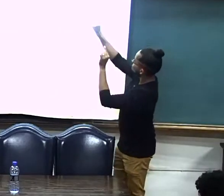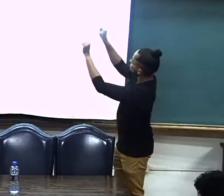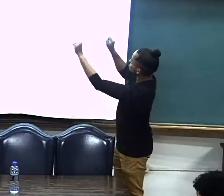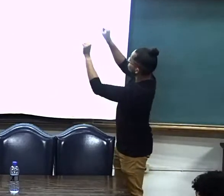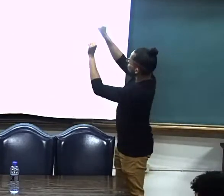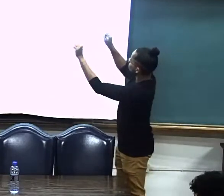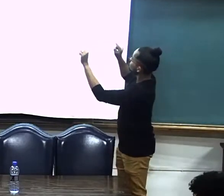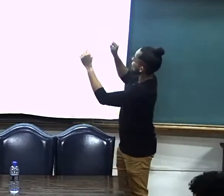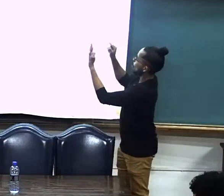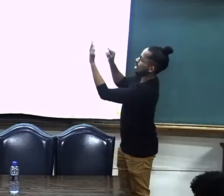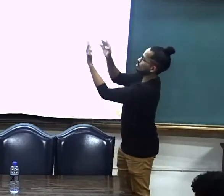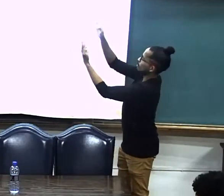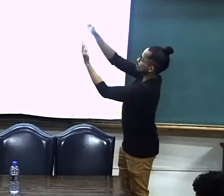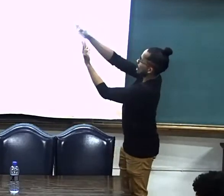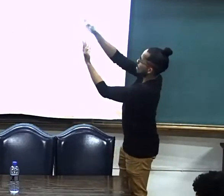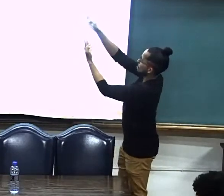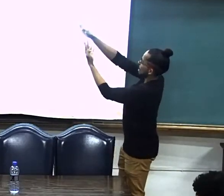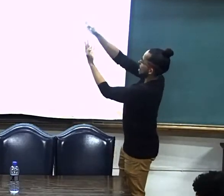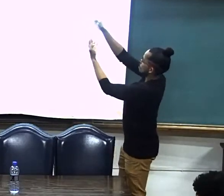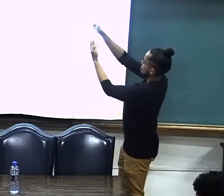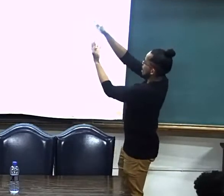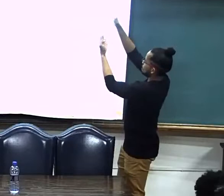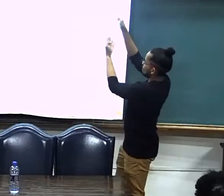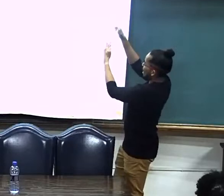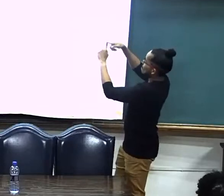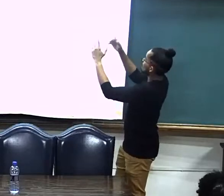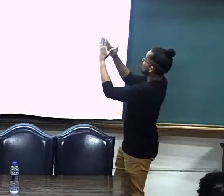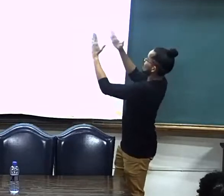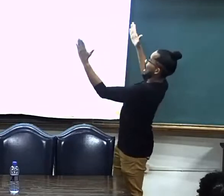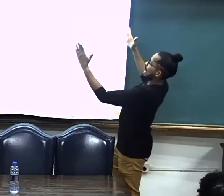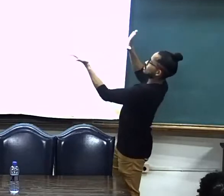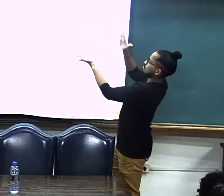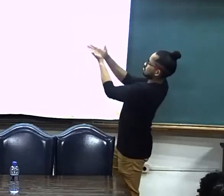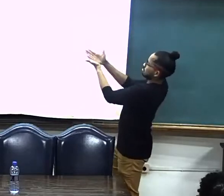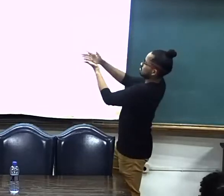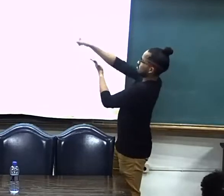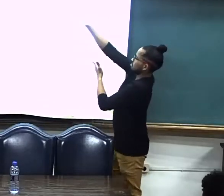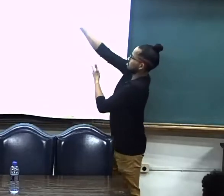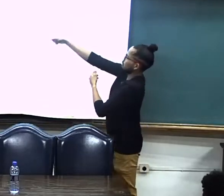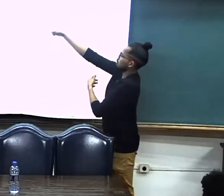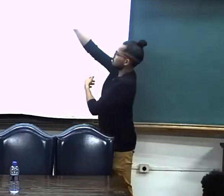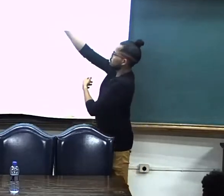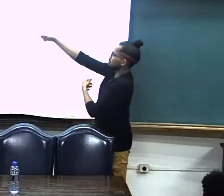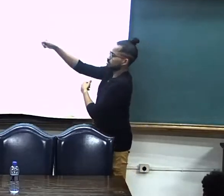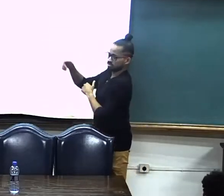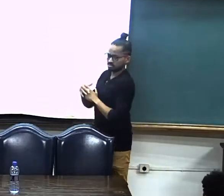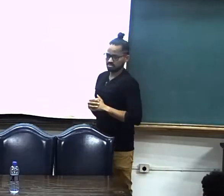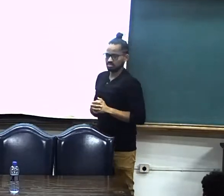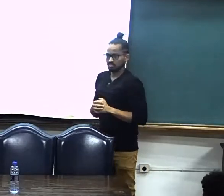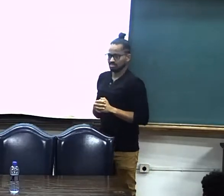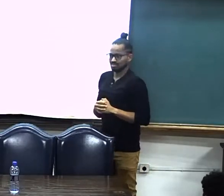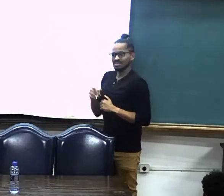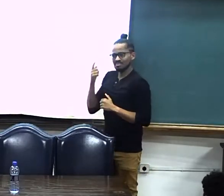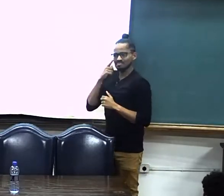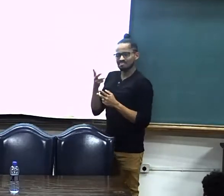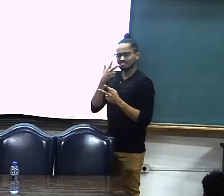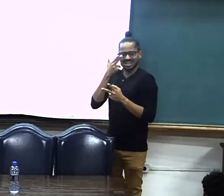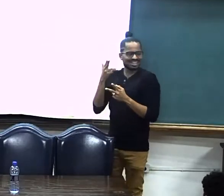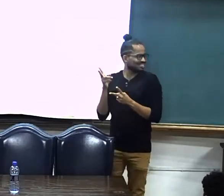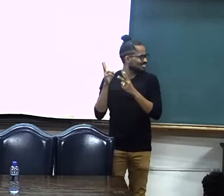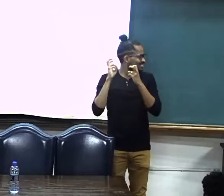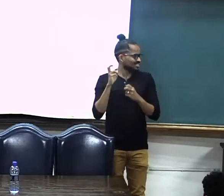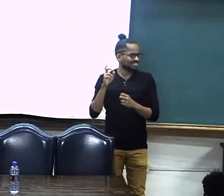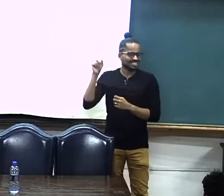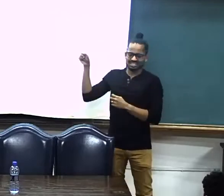4 places, but we see the largest one between that and fat. So it's almost like this person was supposed to say